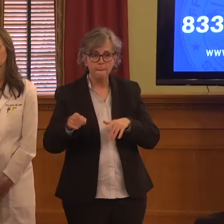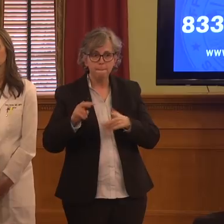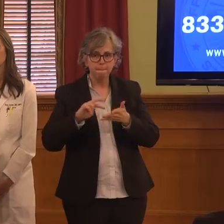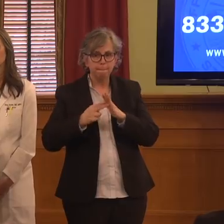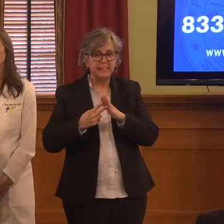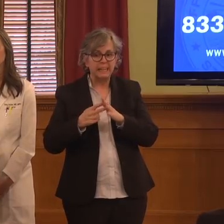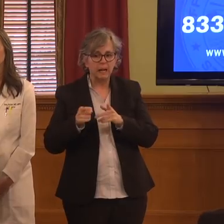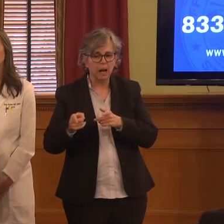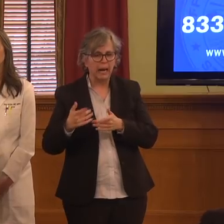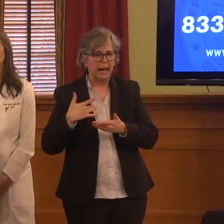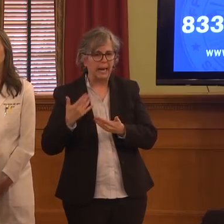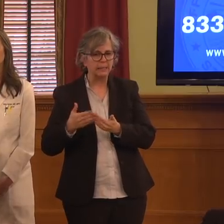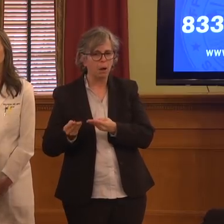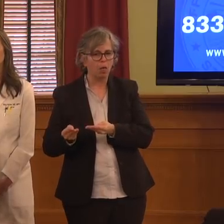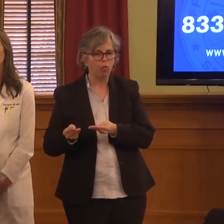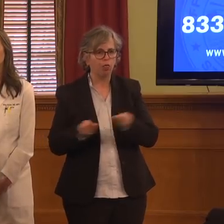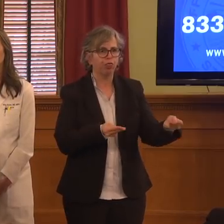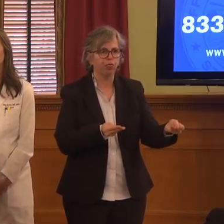and